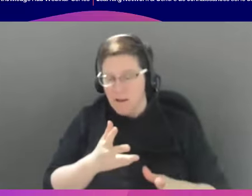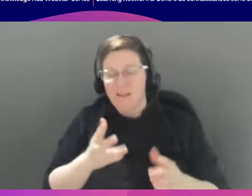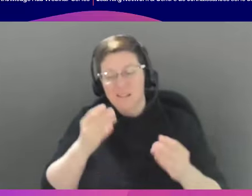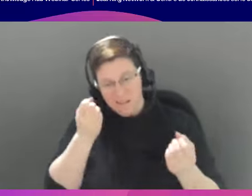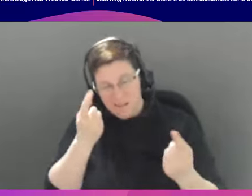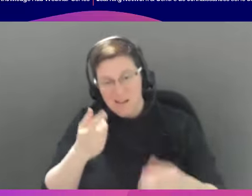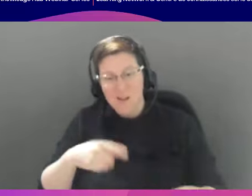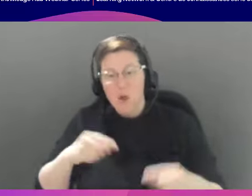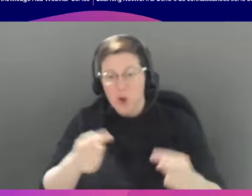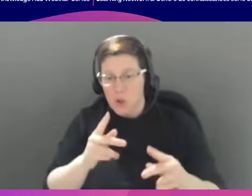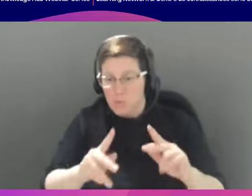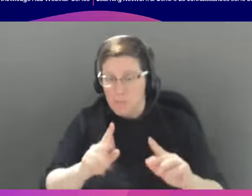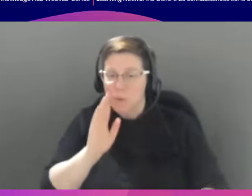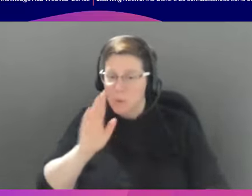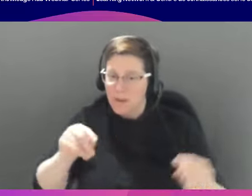people hurt people.